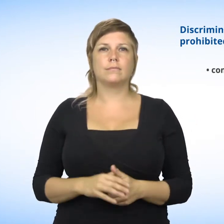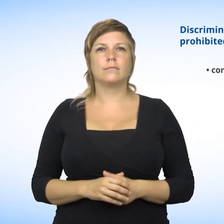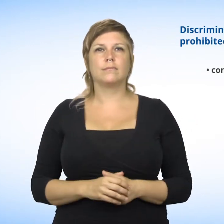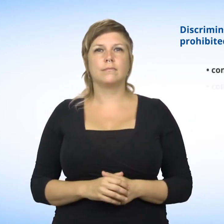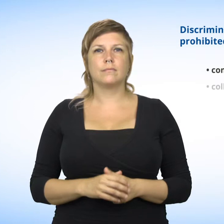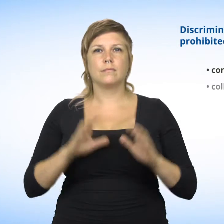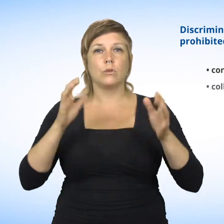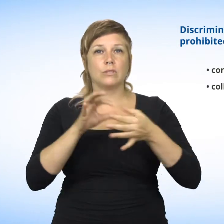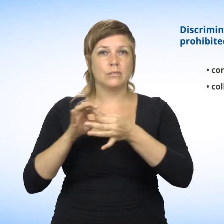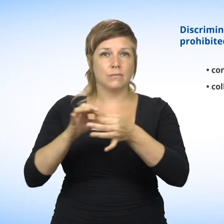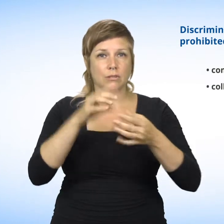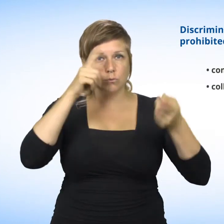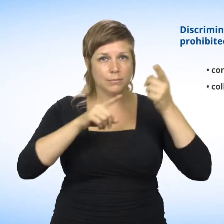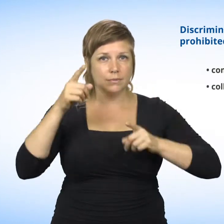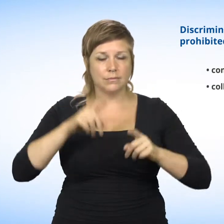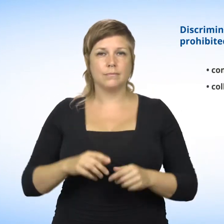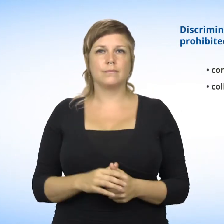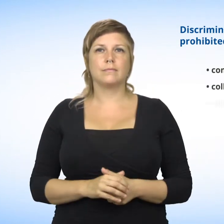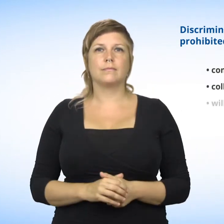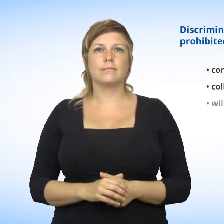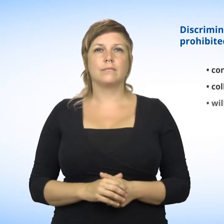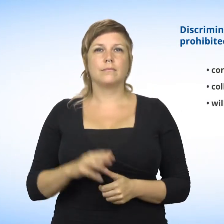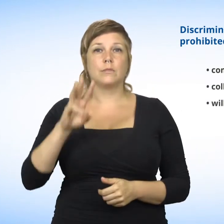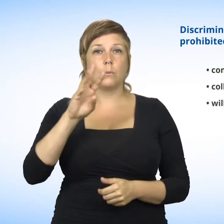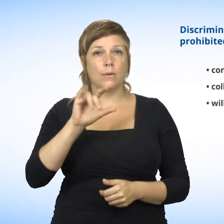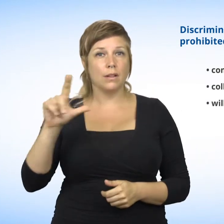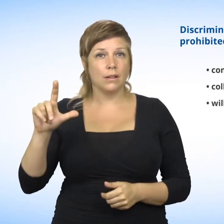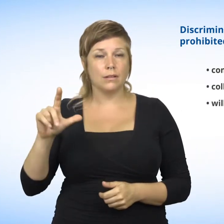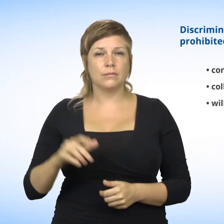contracts, collective agreements, wills,